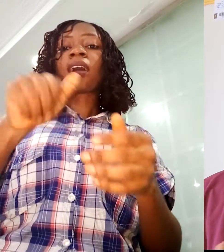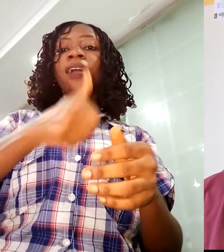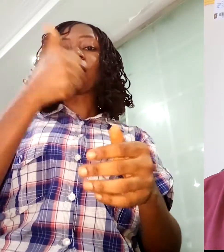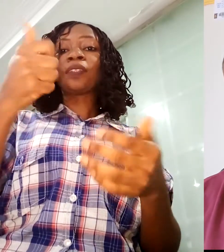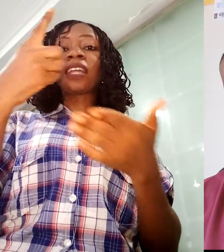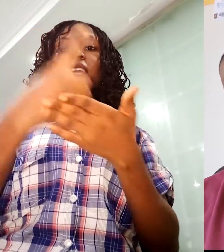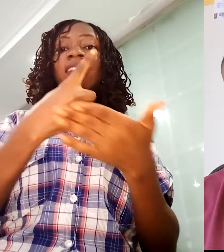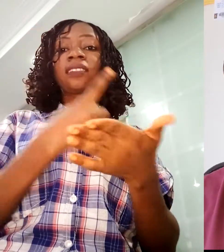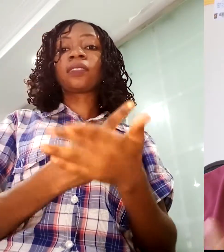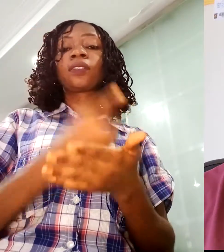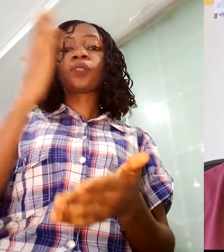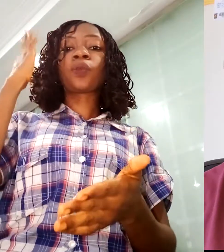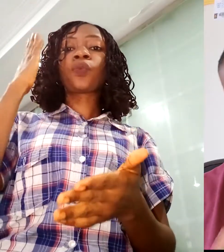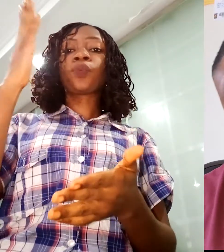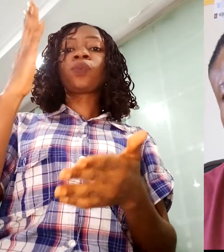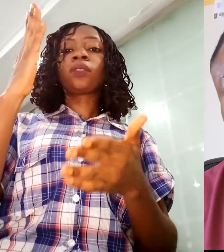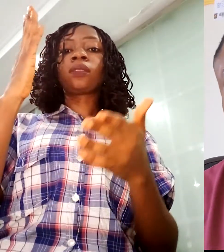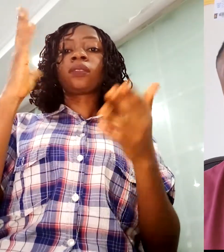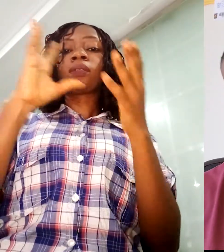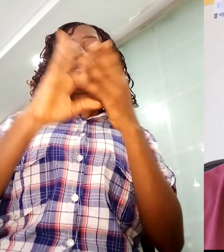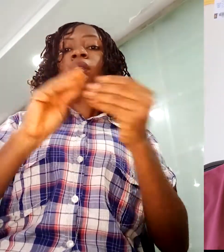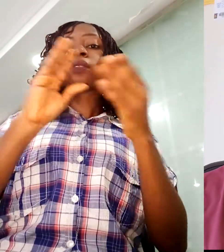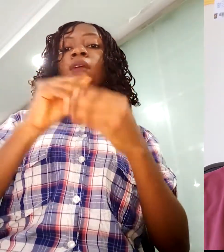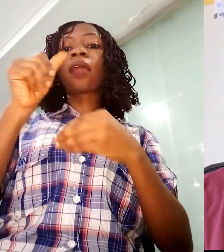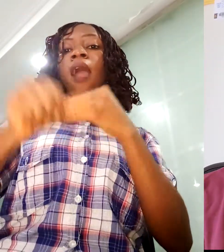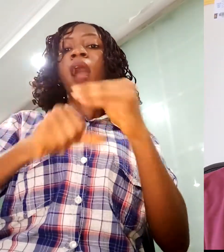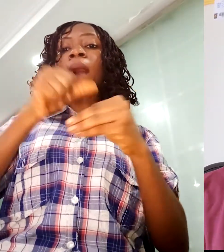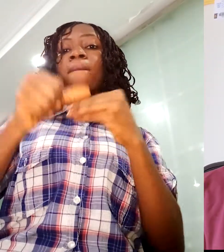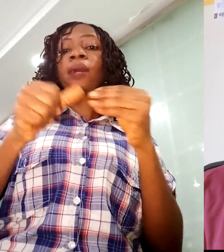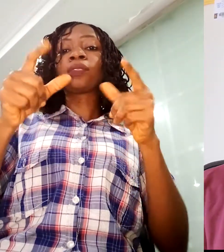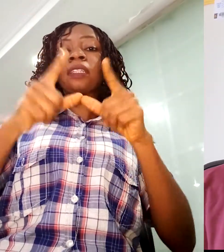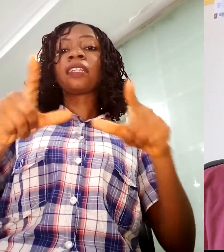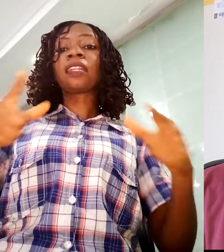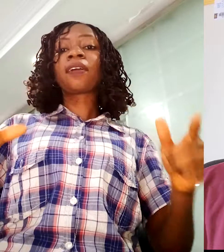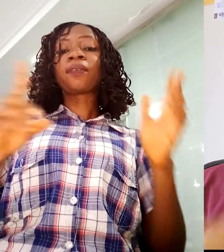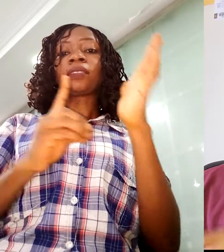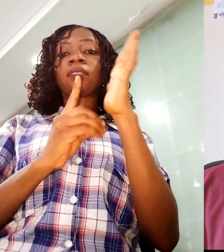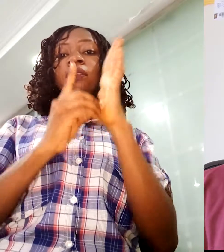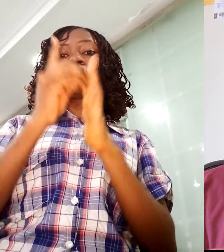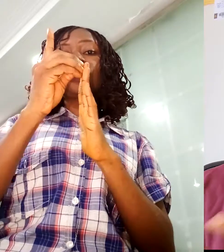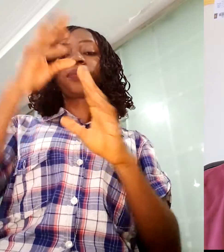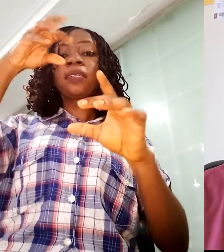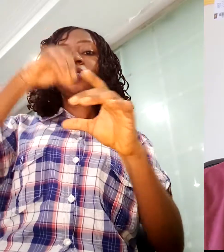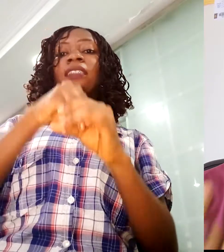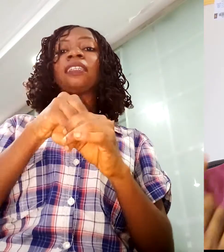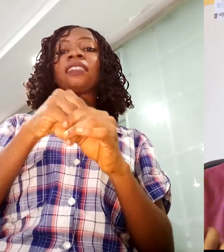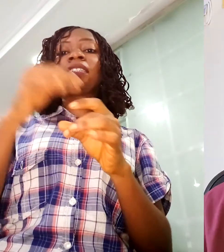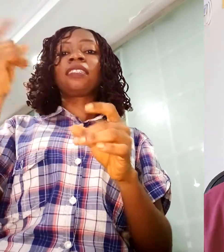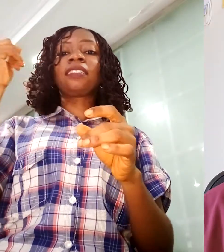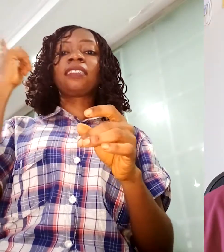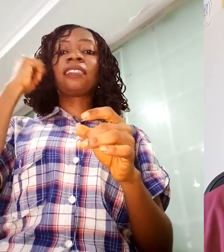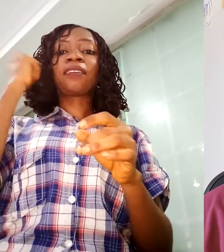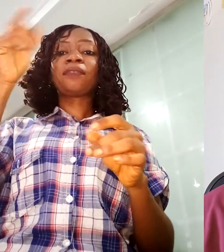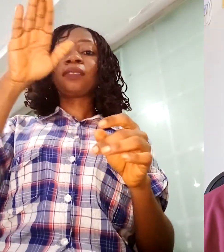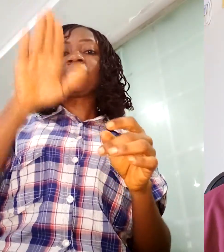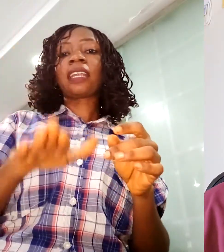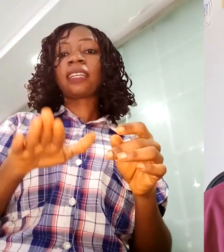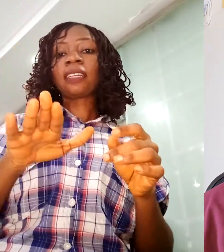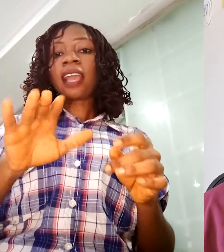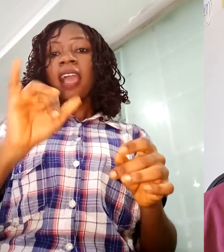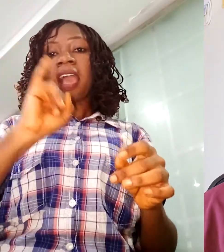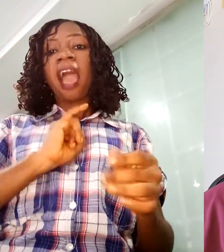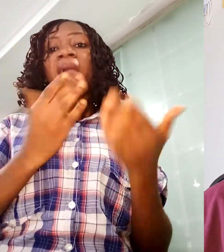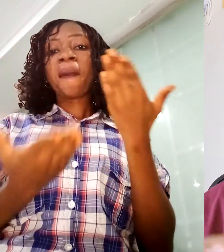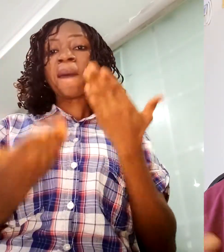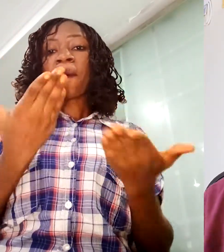next discussion, I'm going to be discussing the language development in a deaf child,